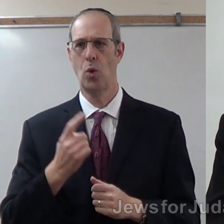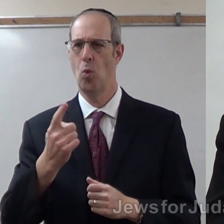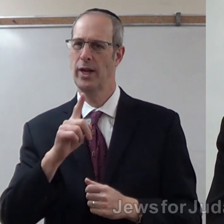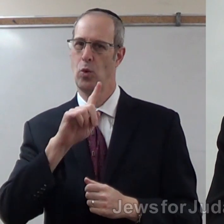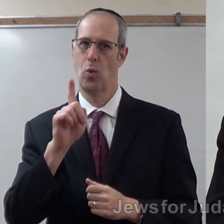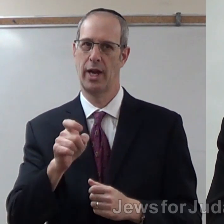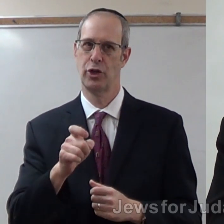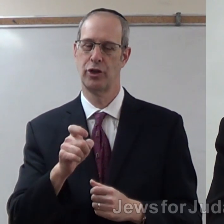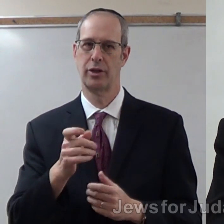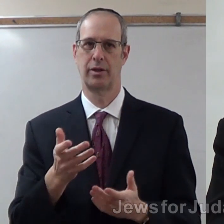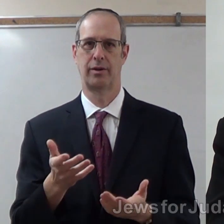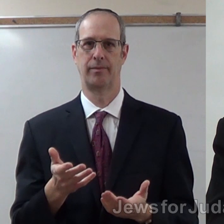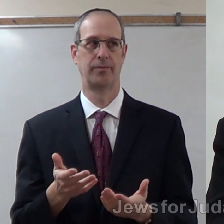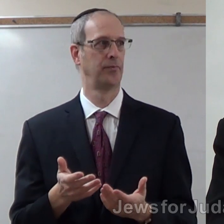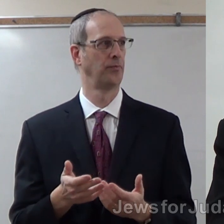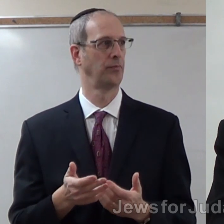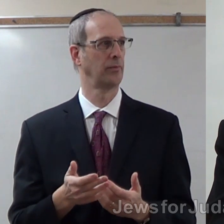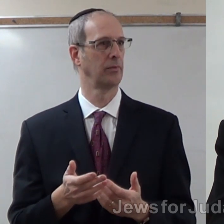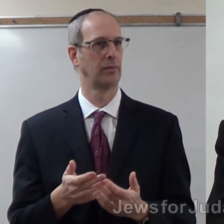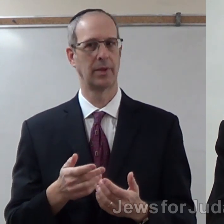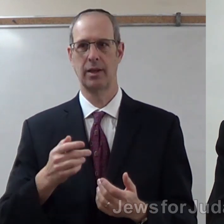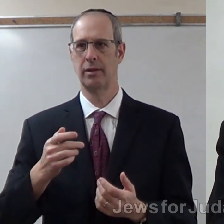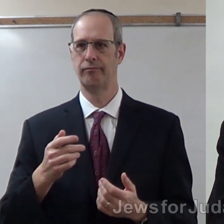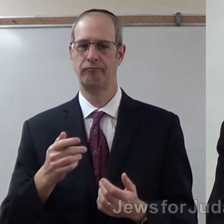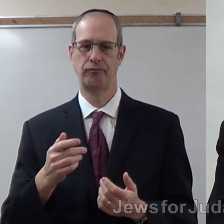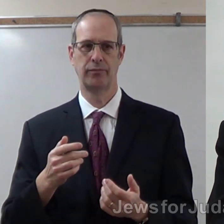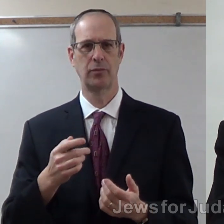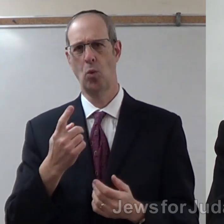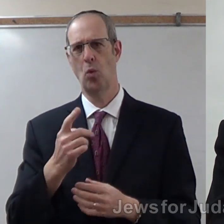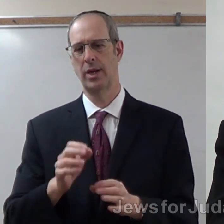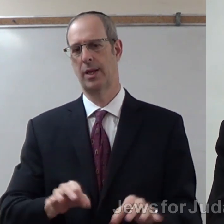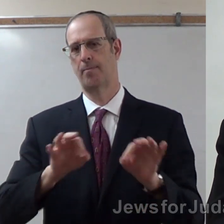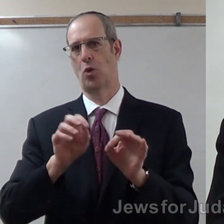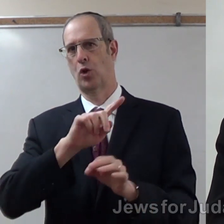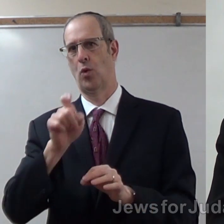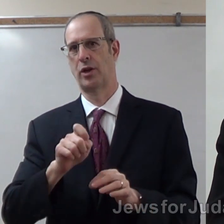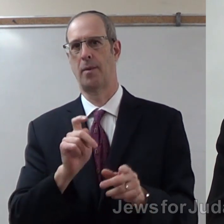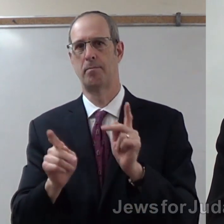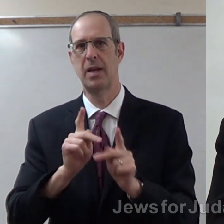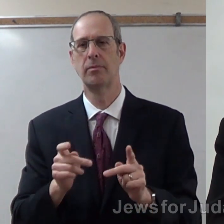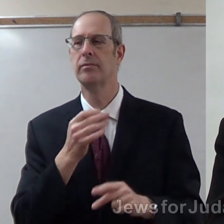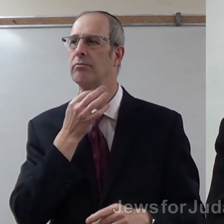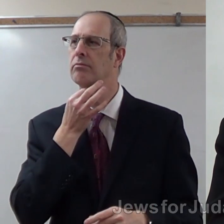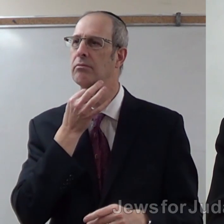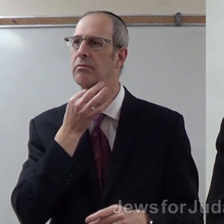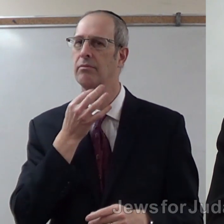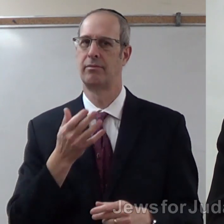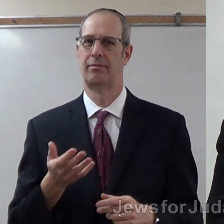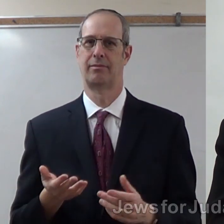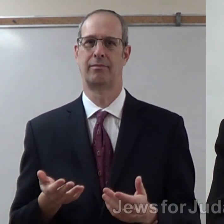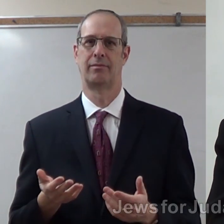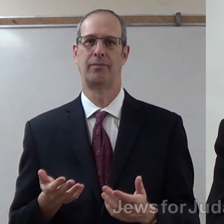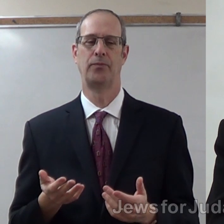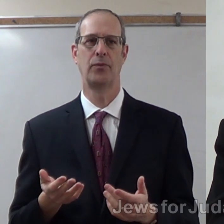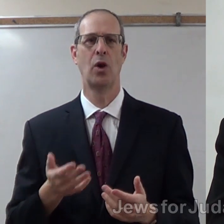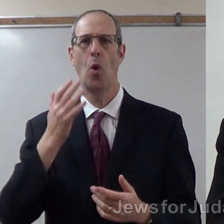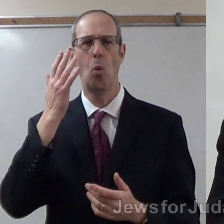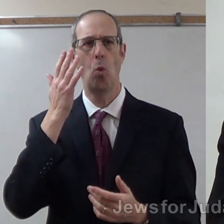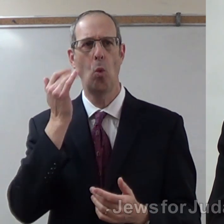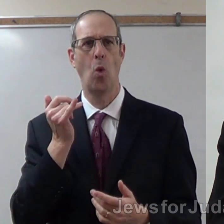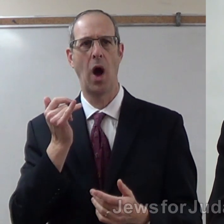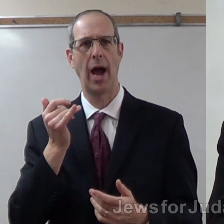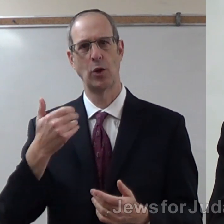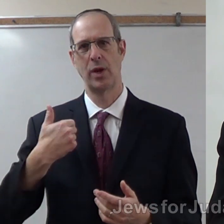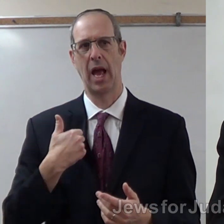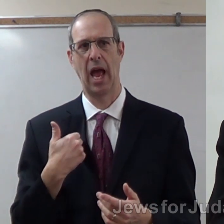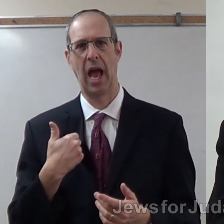the questions that is asked, one question that people are curious about, is why do